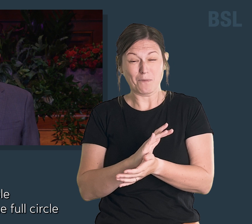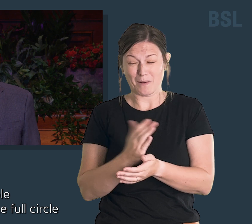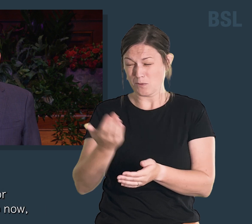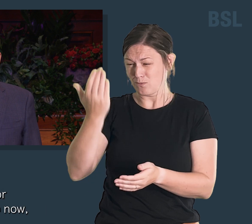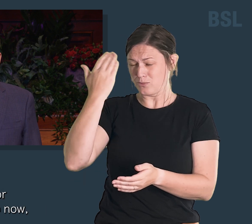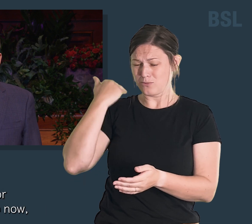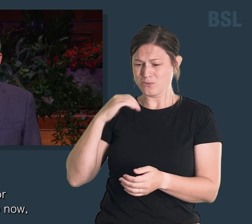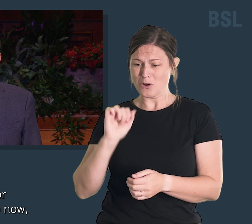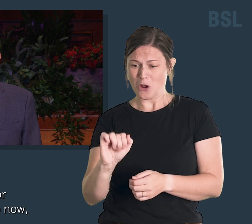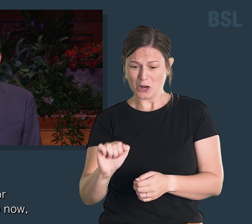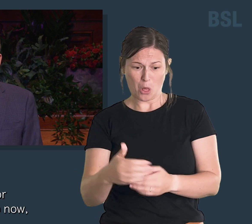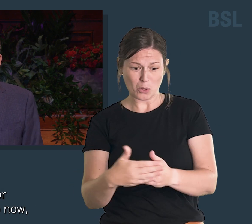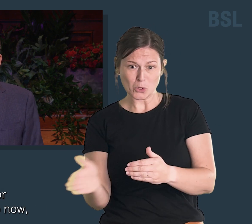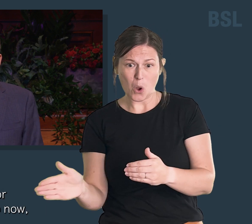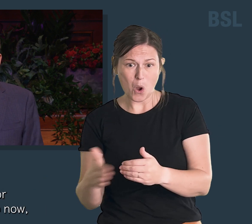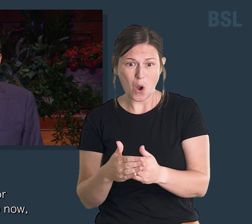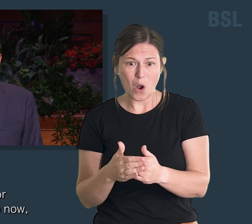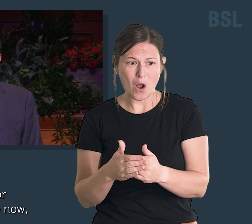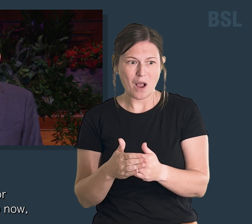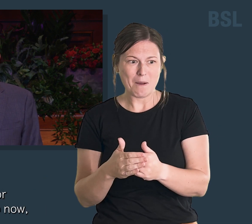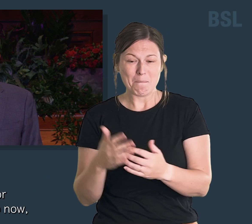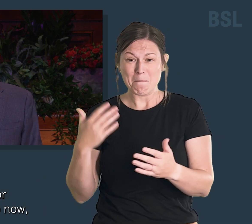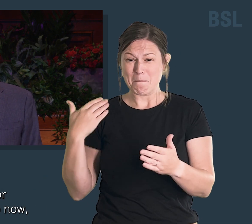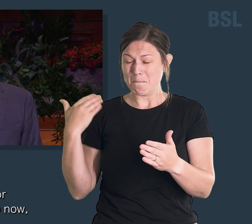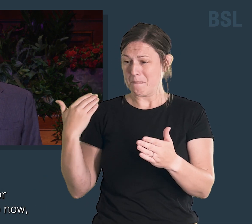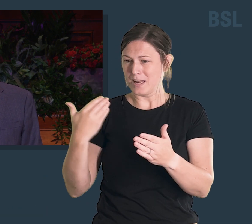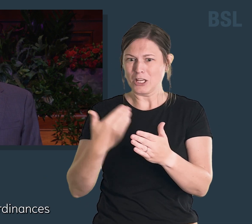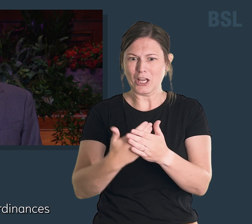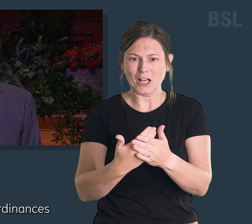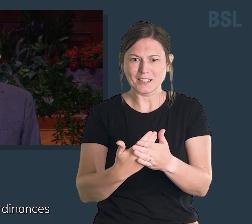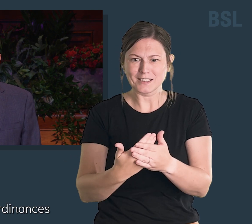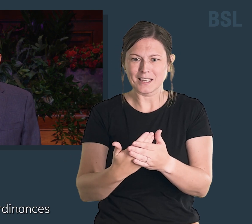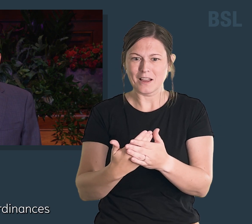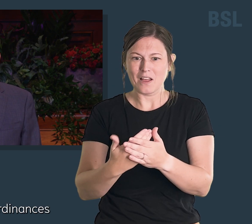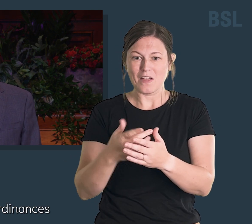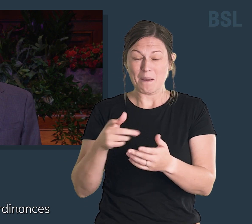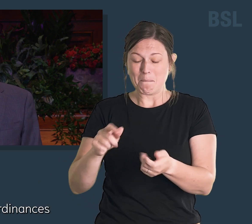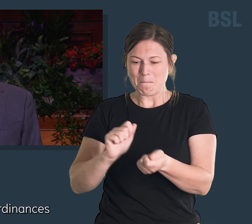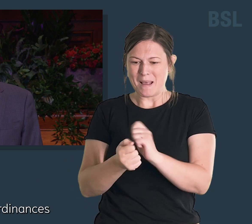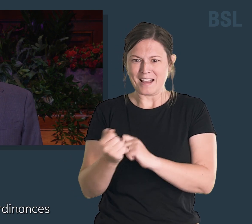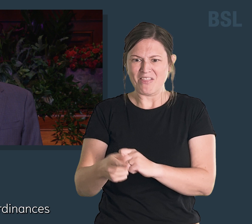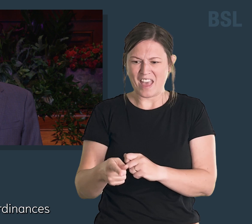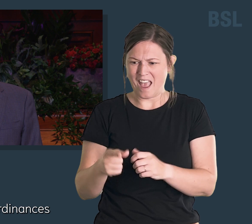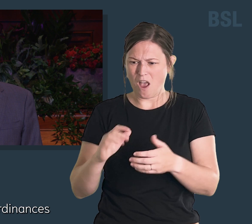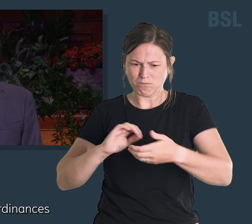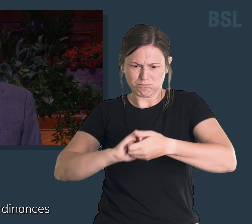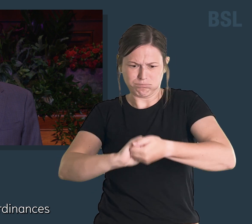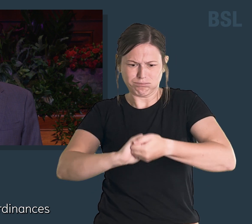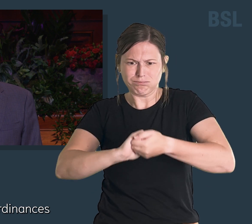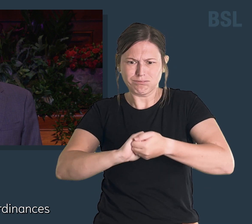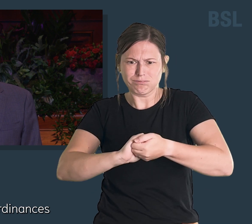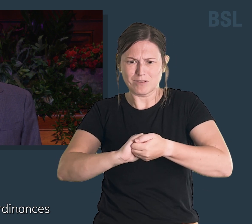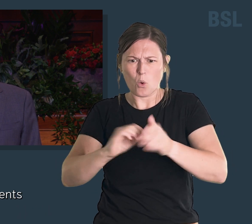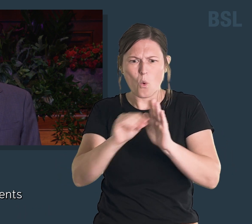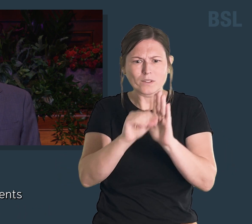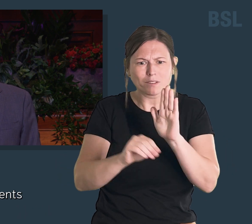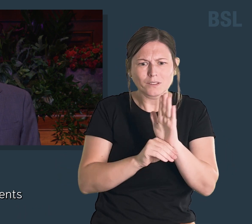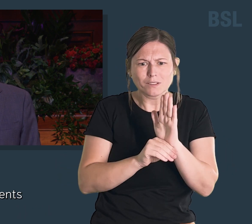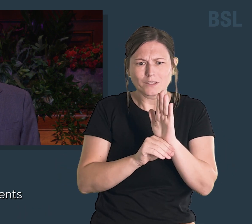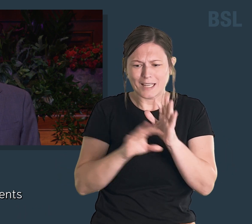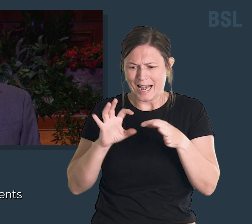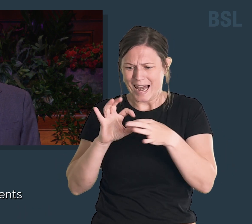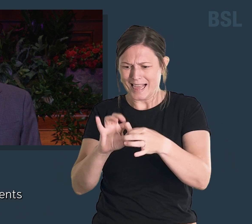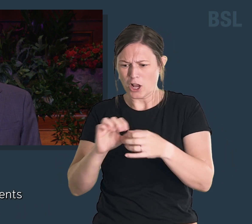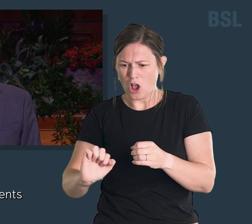from knocking on her door as a young missionary to now, these many years later, performing the sealing ordinances that